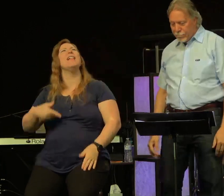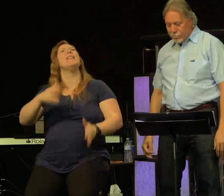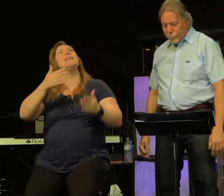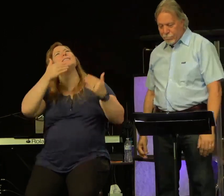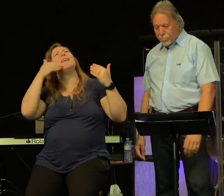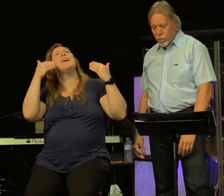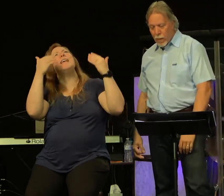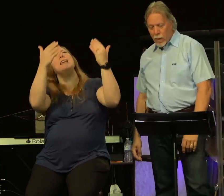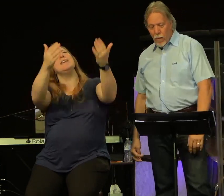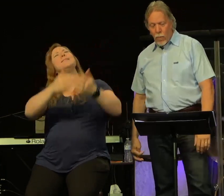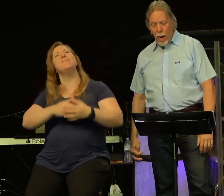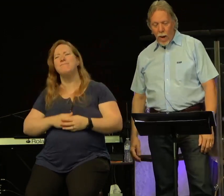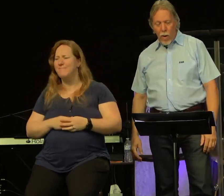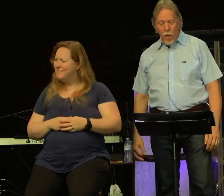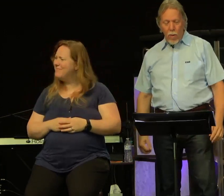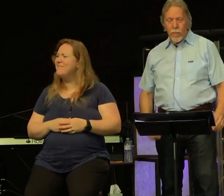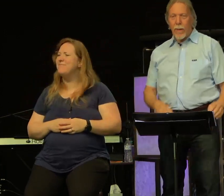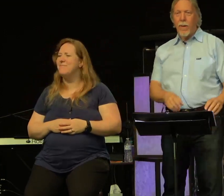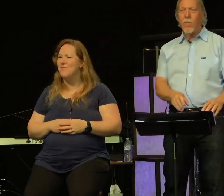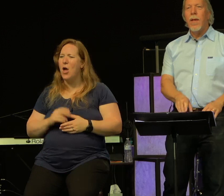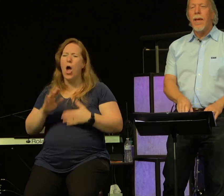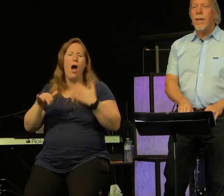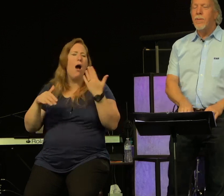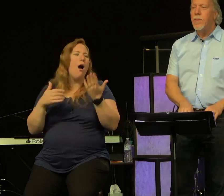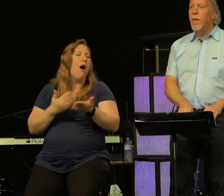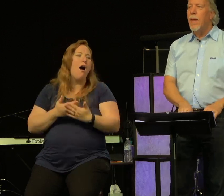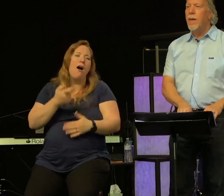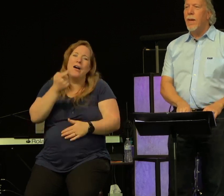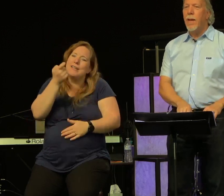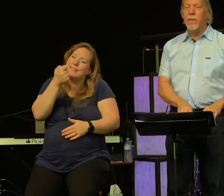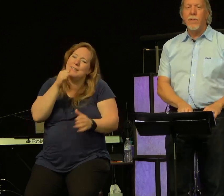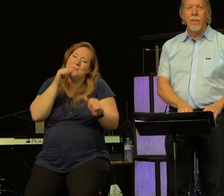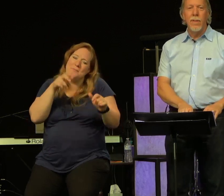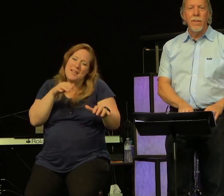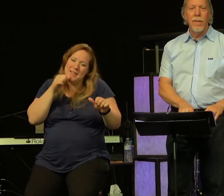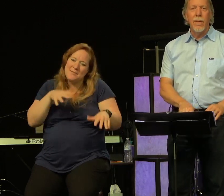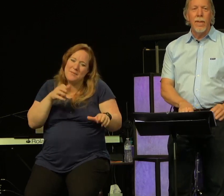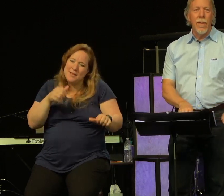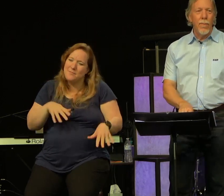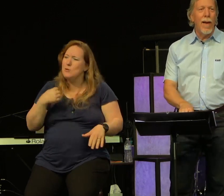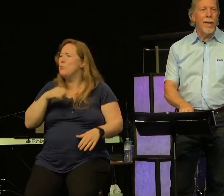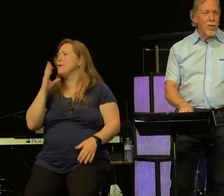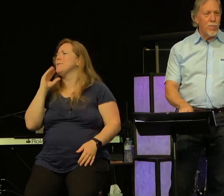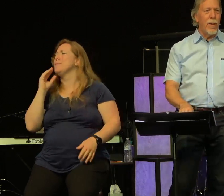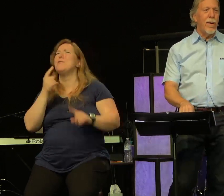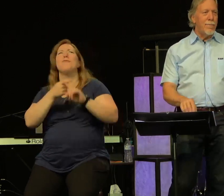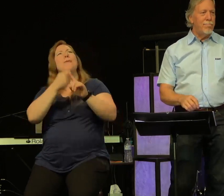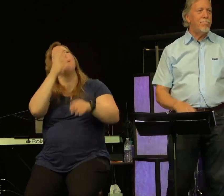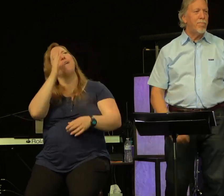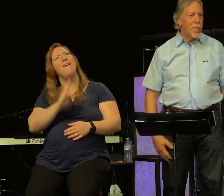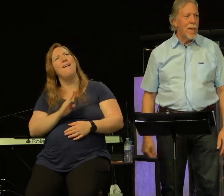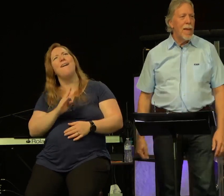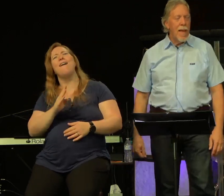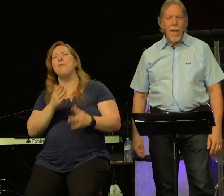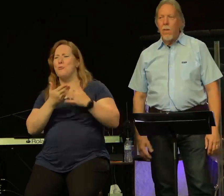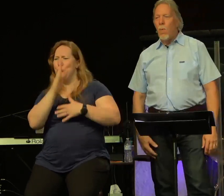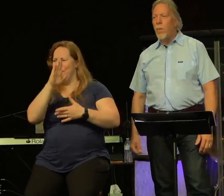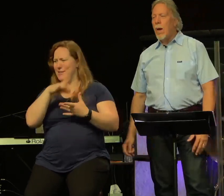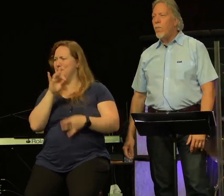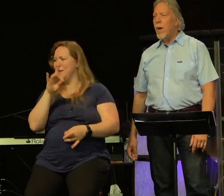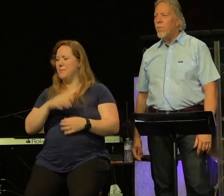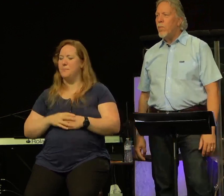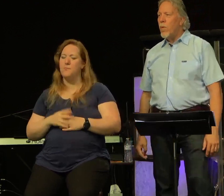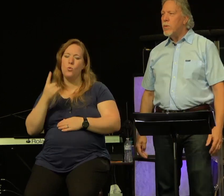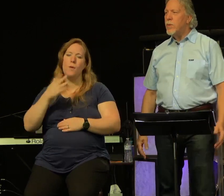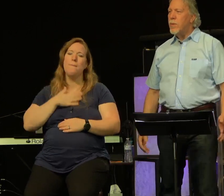Him for all the little things He does by His Spirit. One of